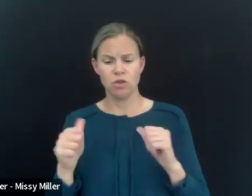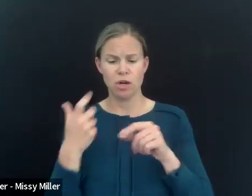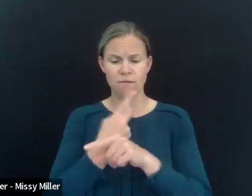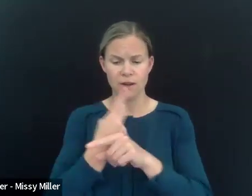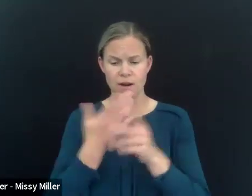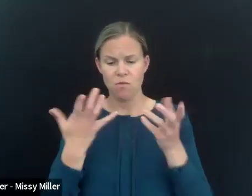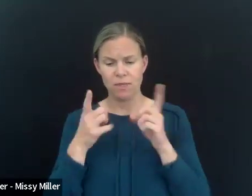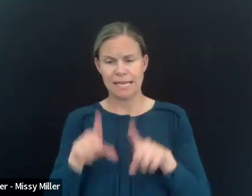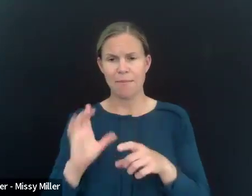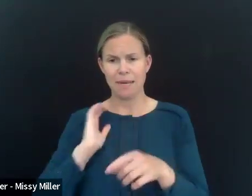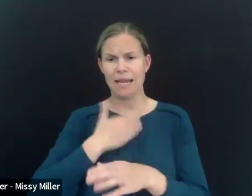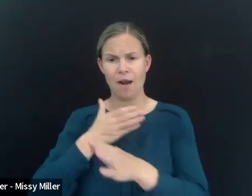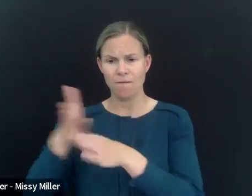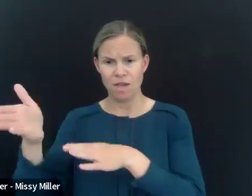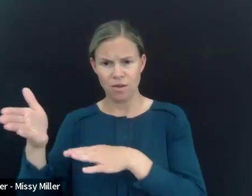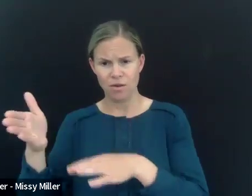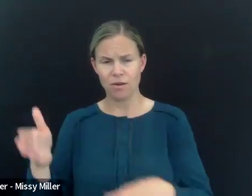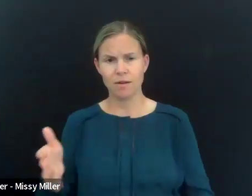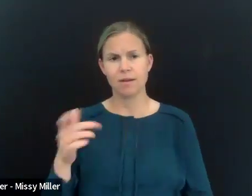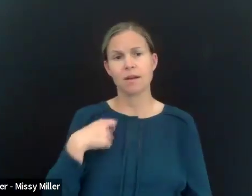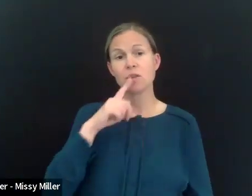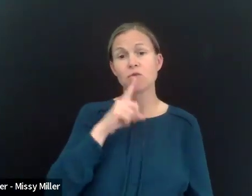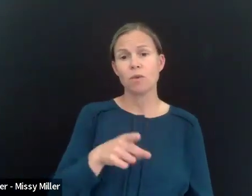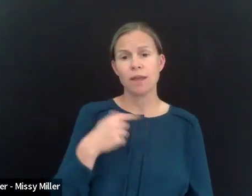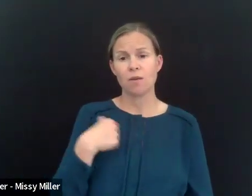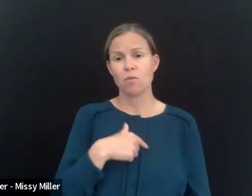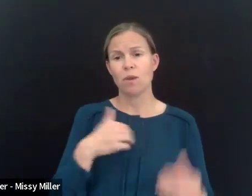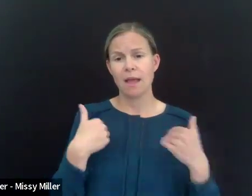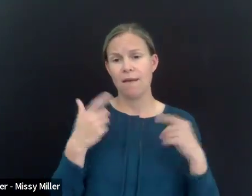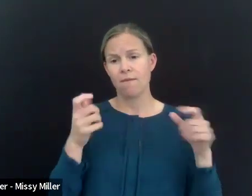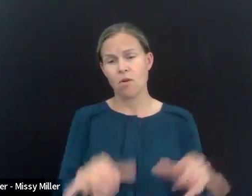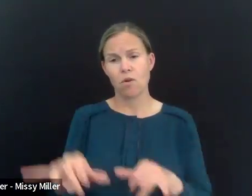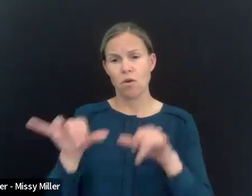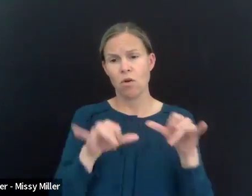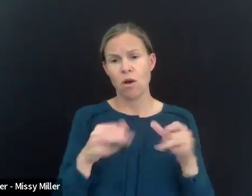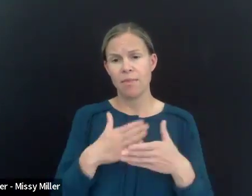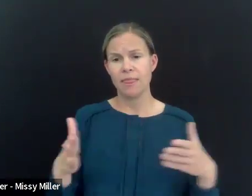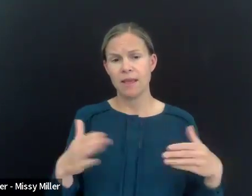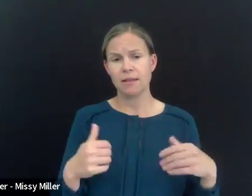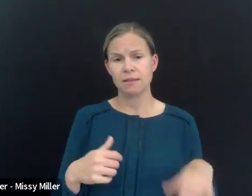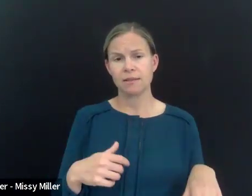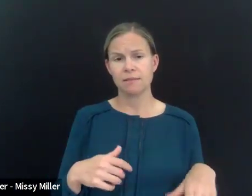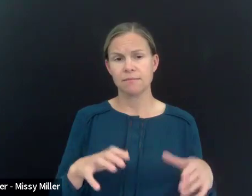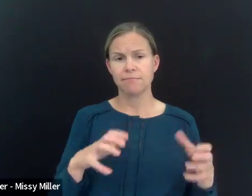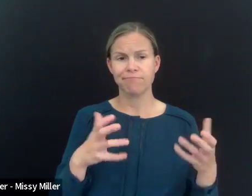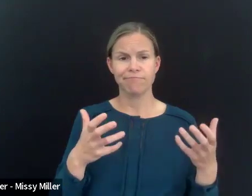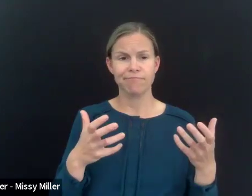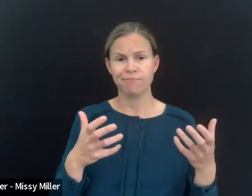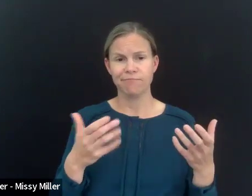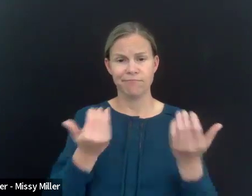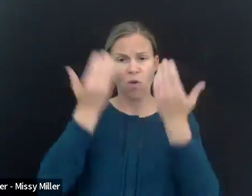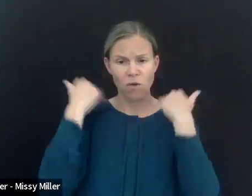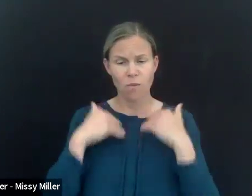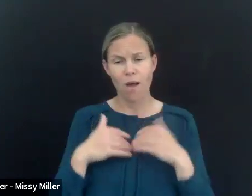happening in this field, because there's common things: burnout, the need for collaboration, financial